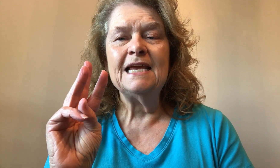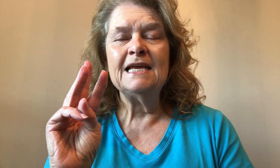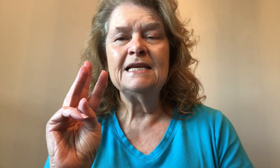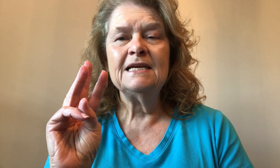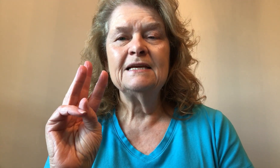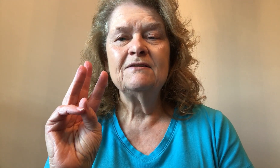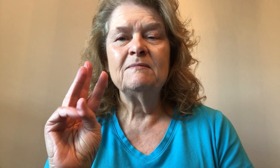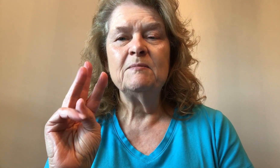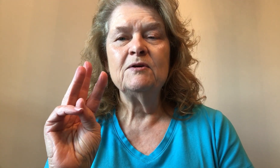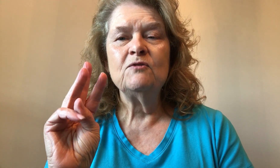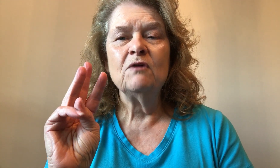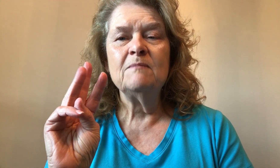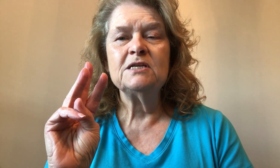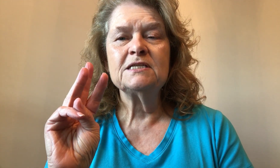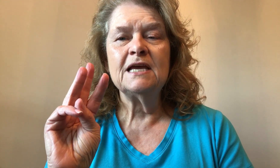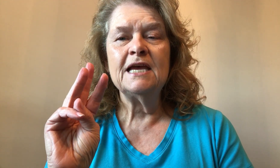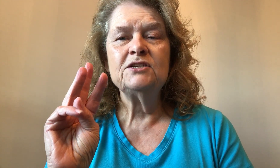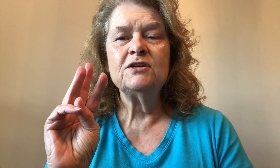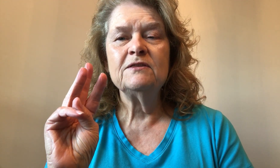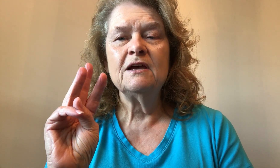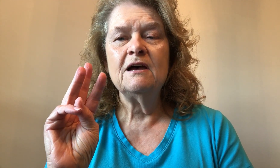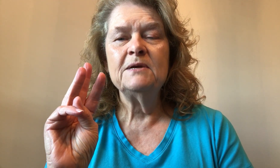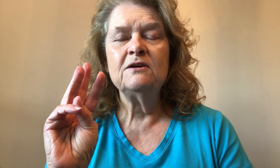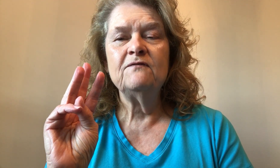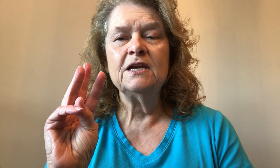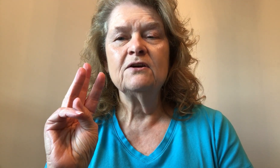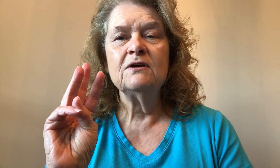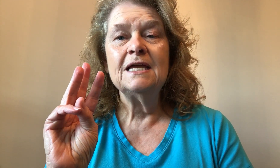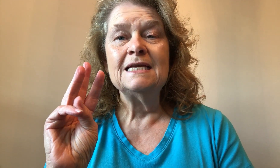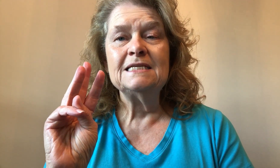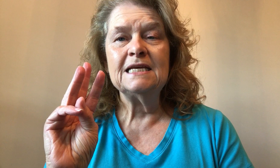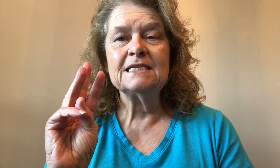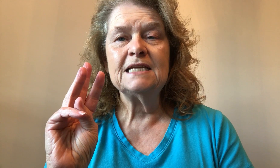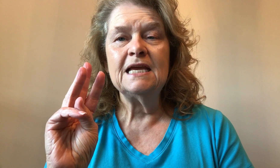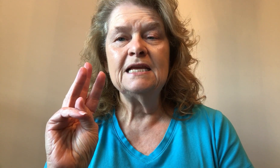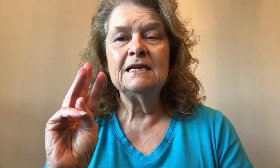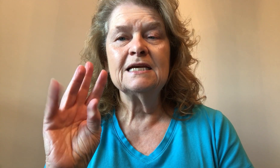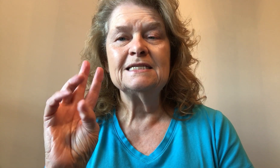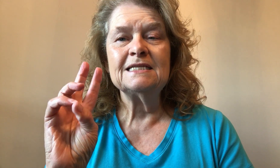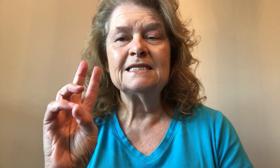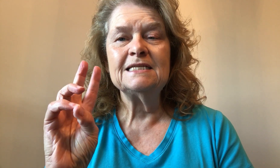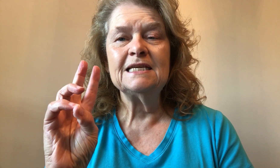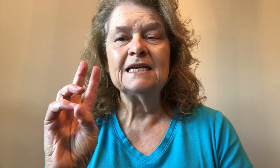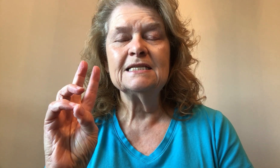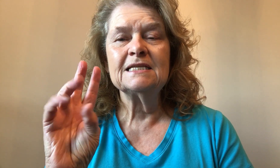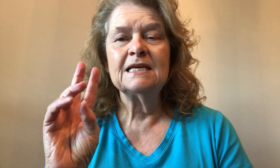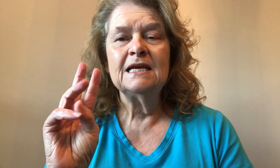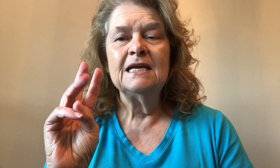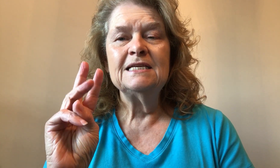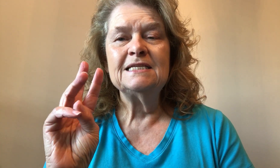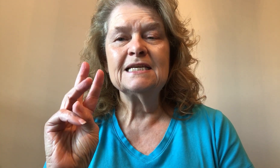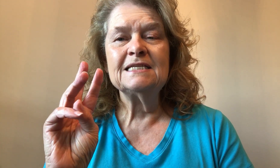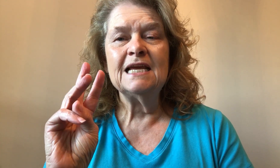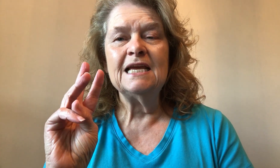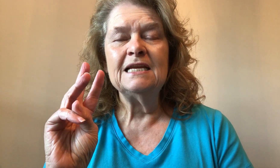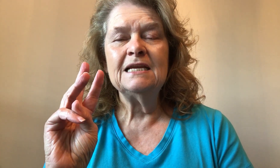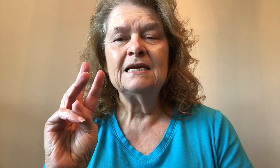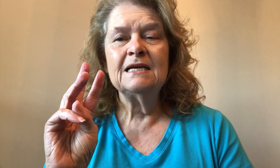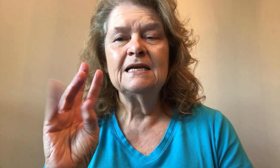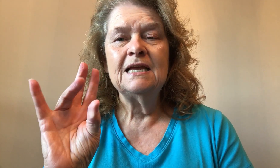16, remember you rub just the edge of your thumb and your finger, 16, because this is 6, 16,